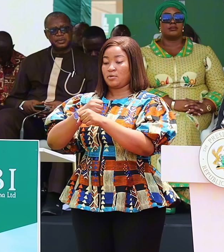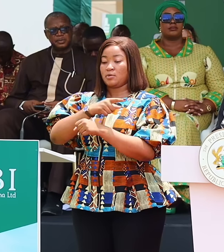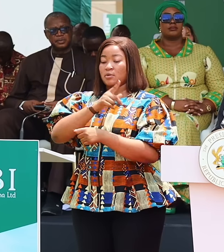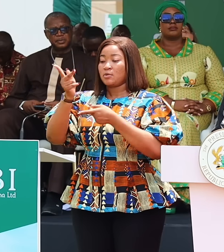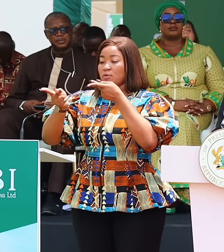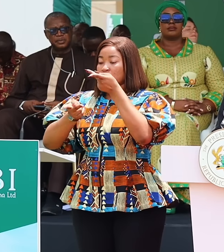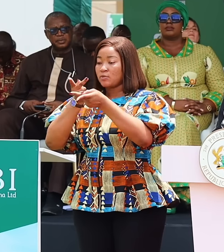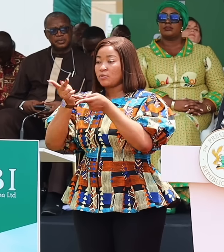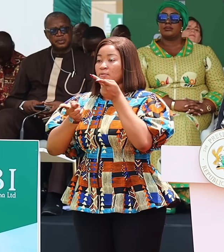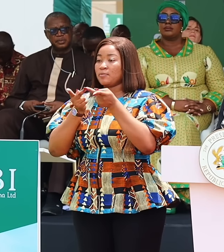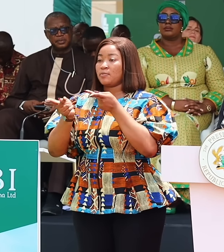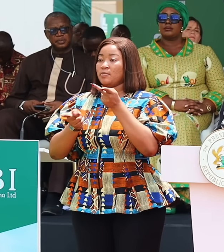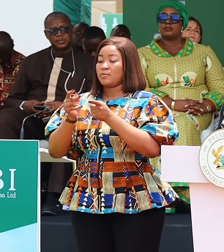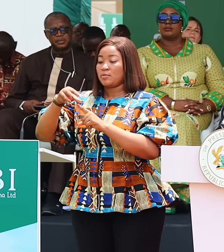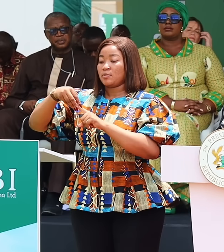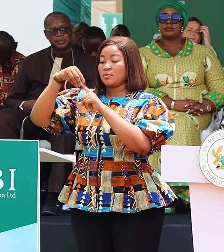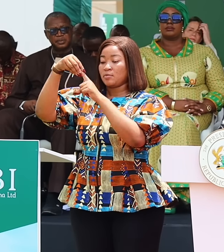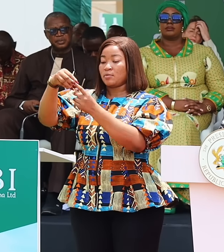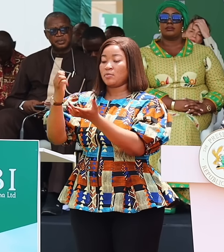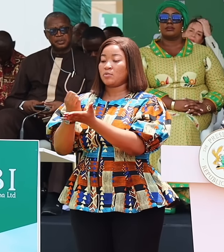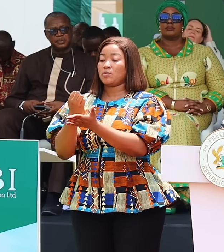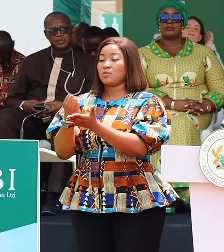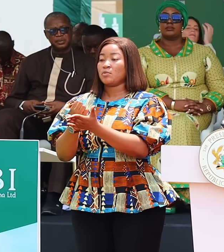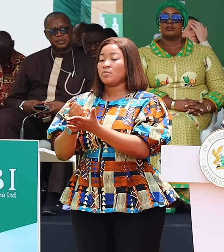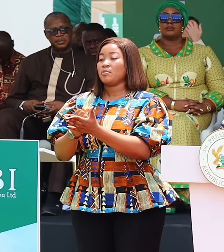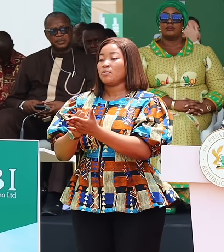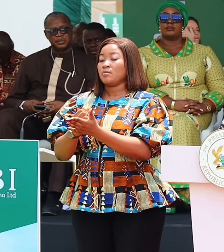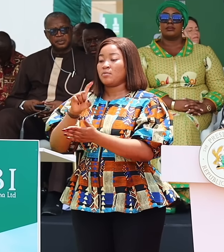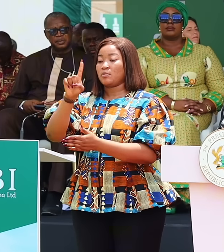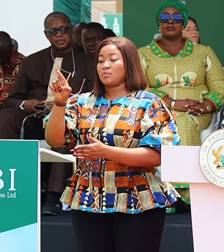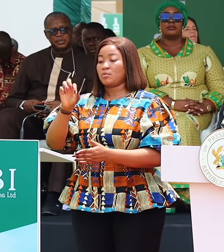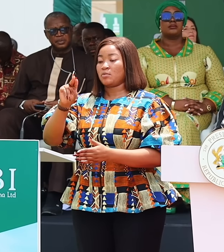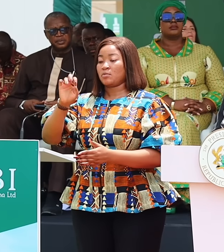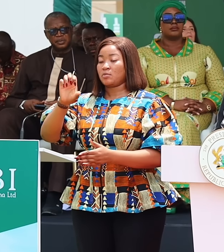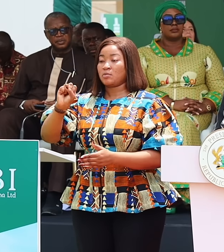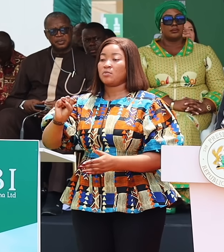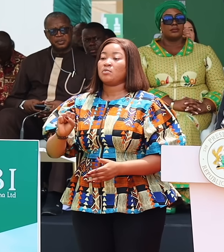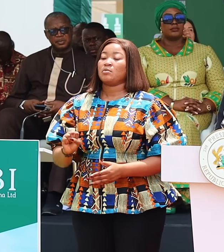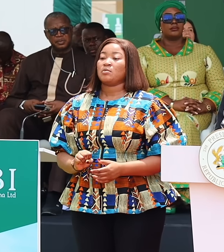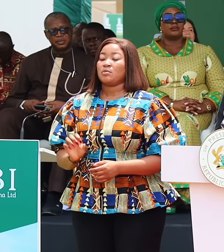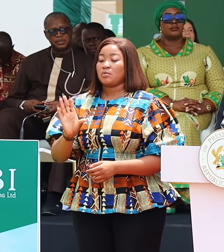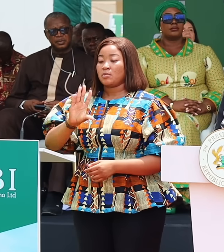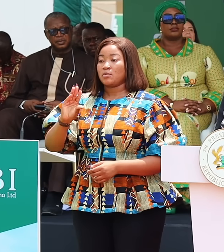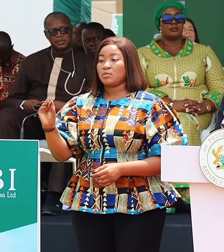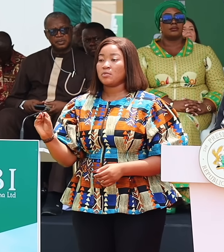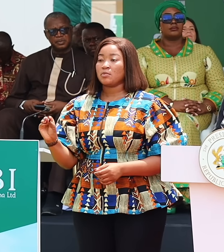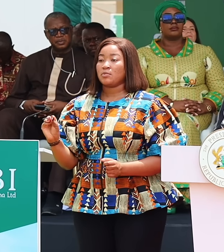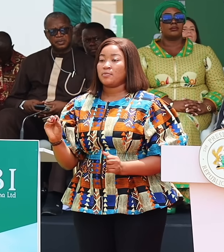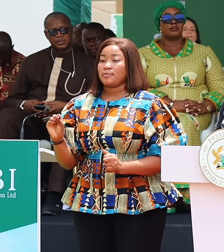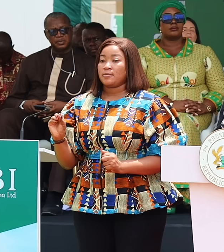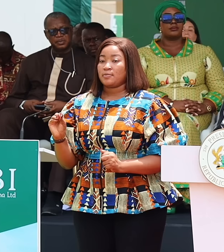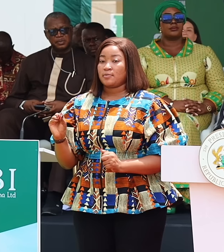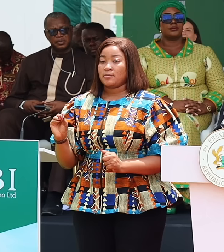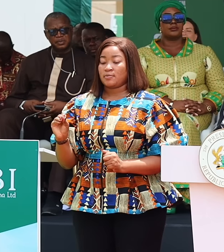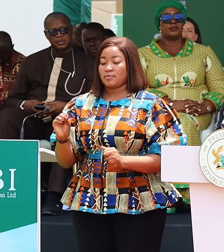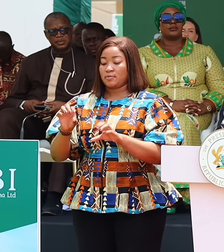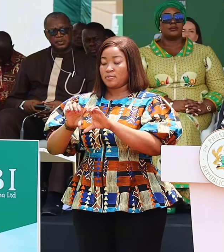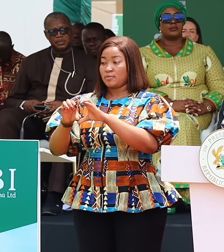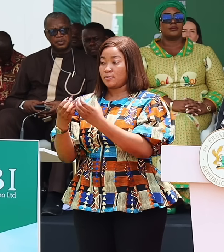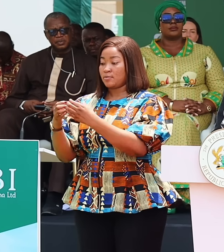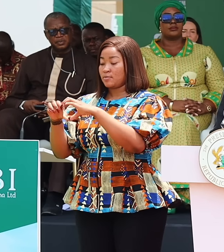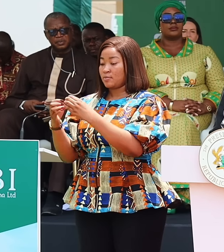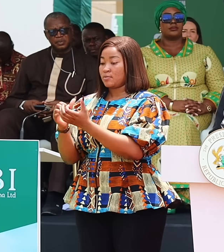the Special Economic Zone, Bright Economic Zone, and the